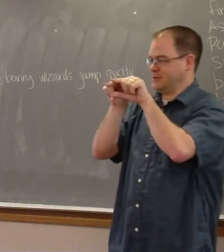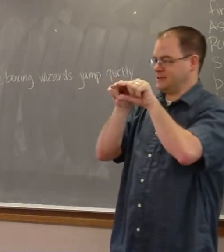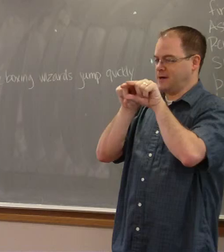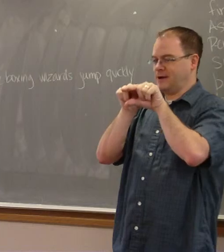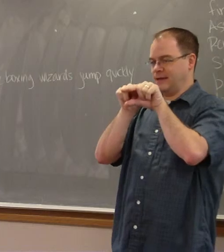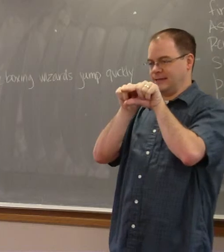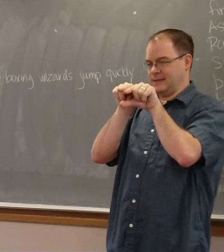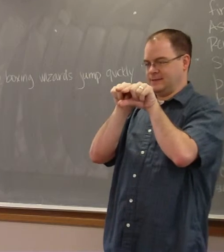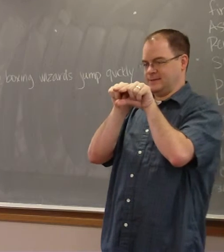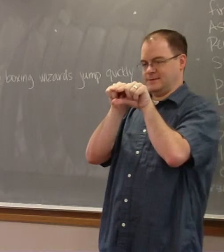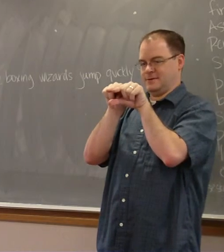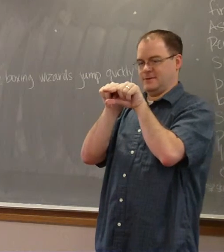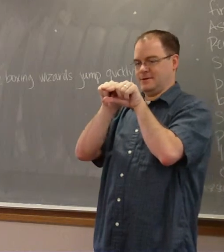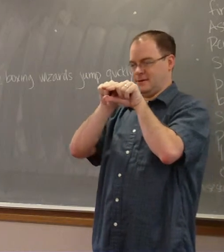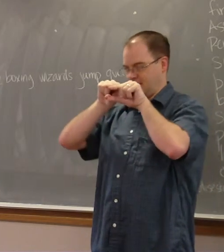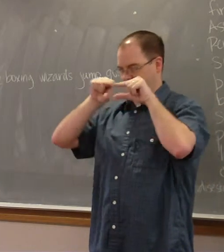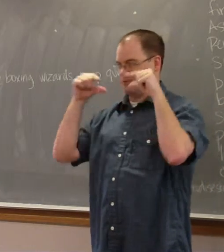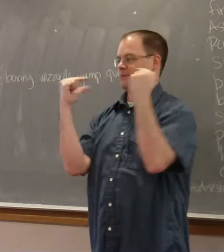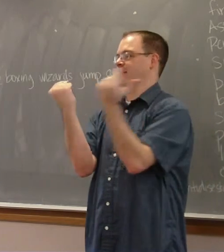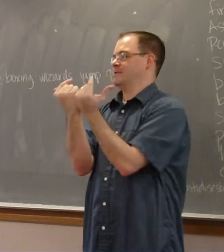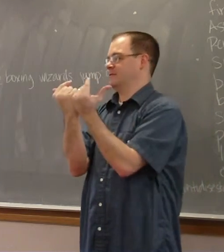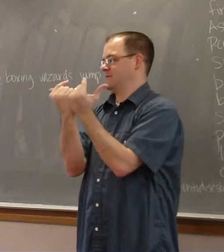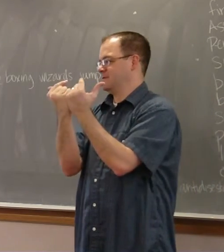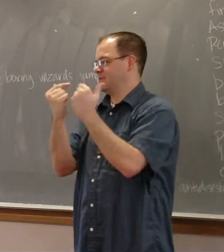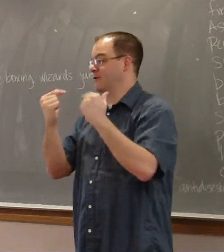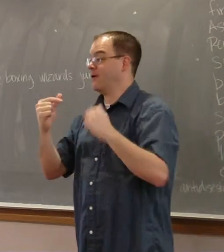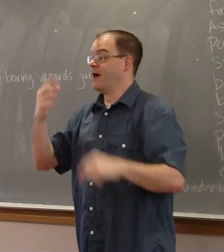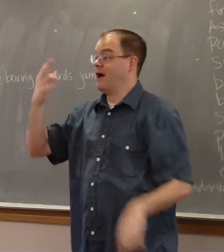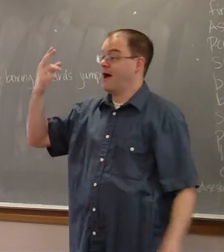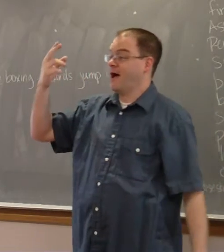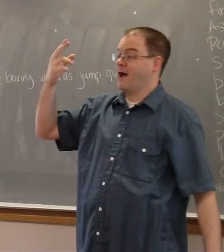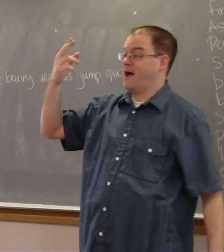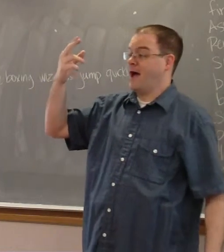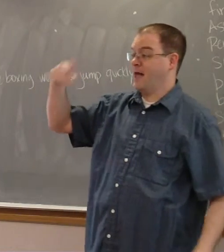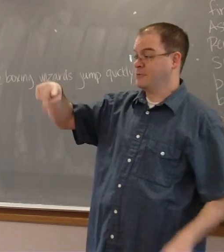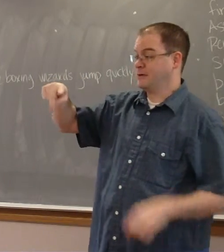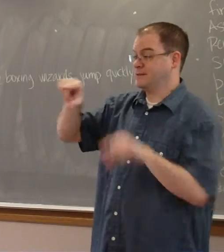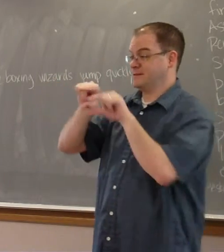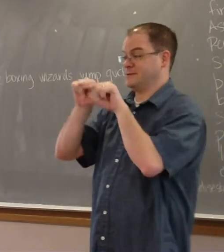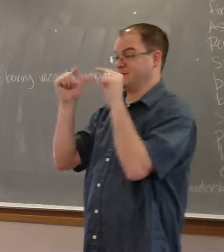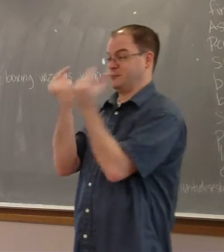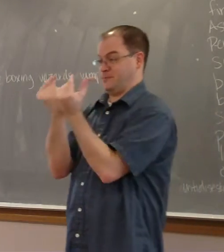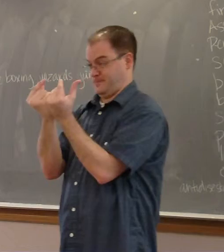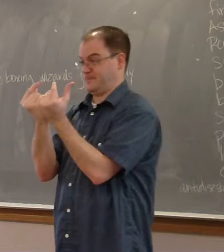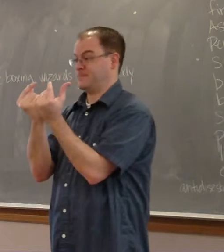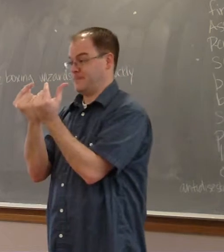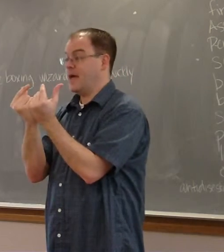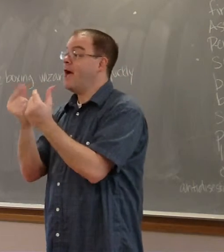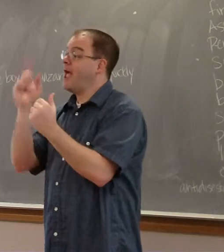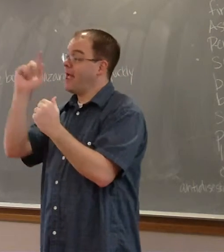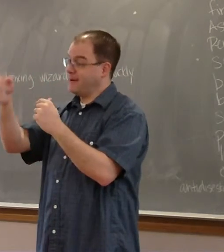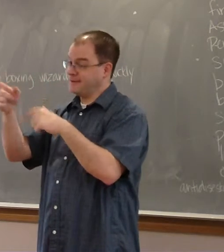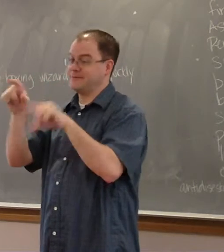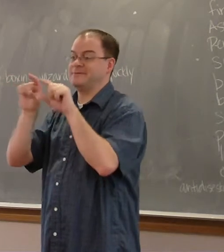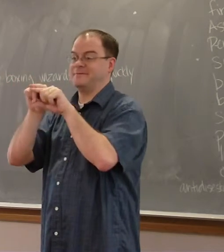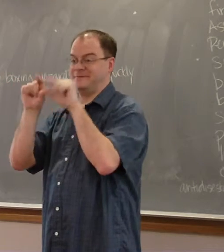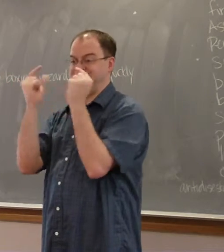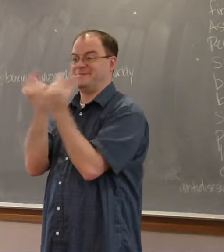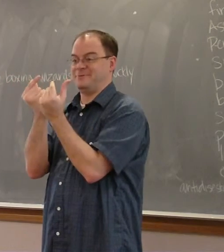G's start like this, and they go around. So Not just be group. High Priest group, and